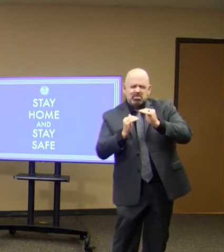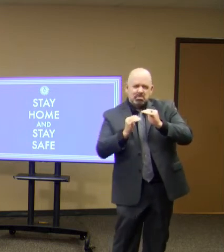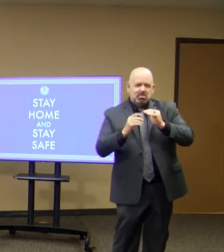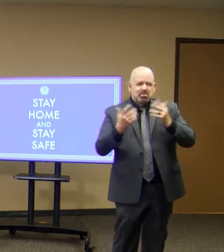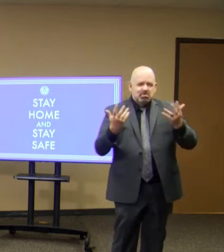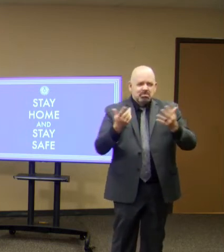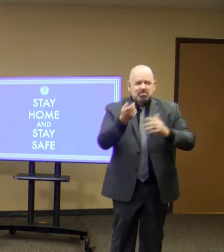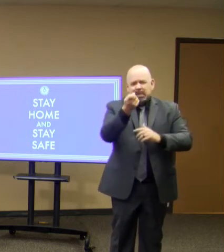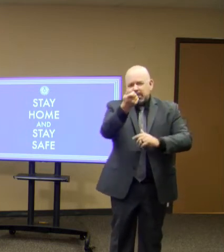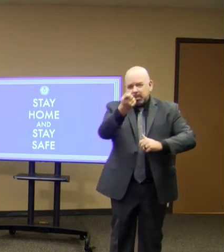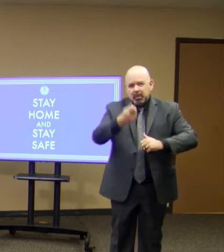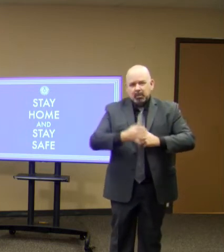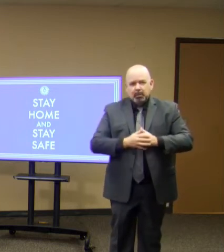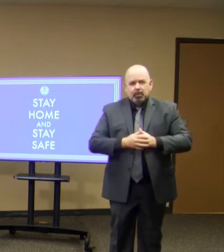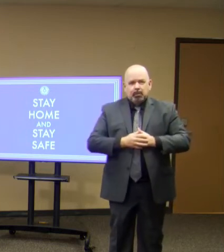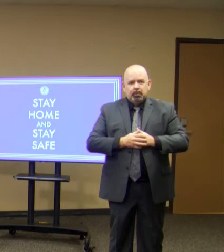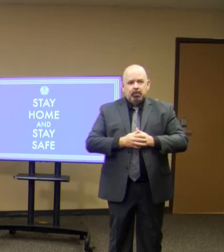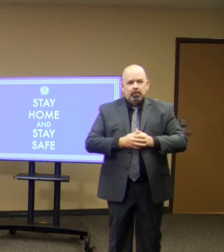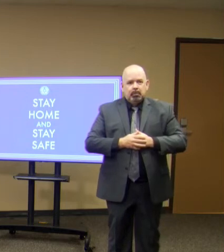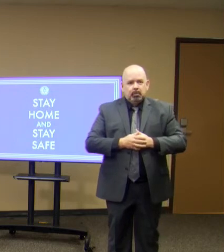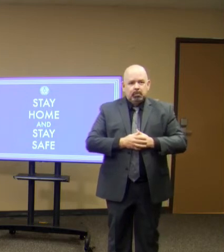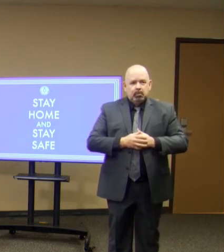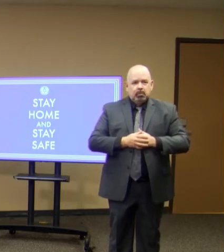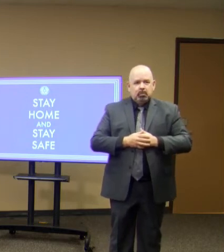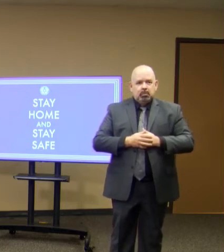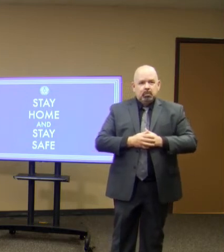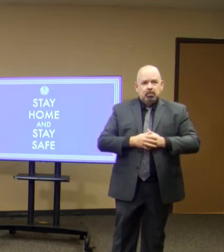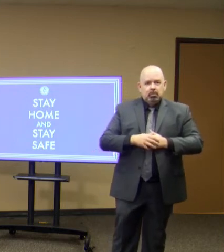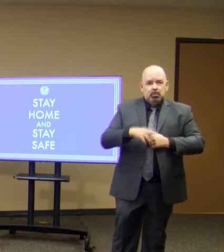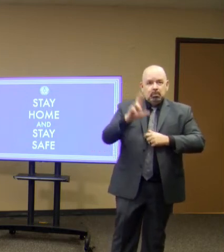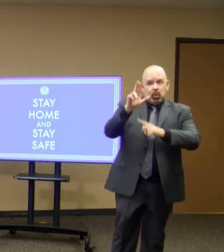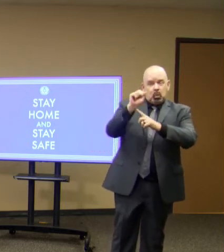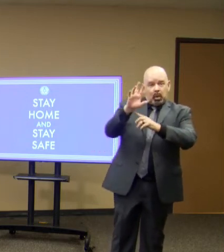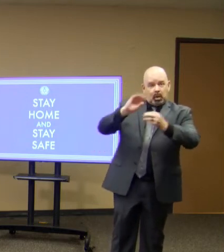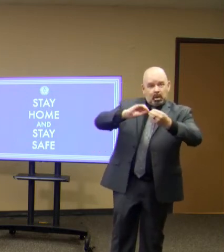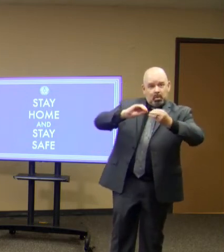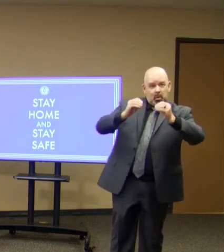numbers are looking at the percentages of all beds